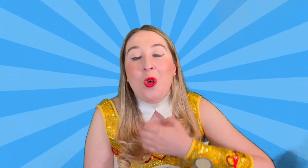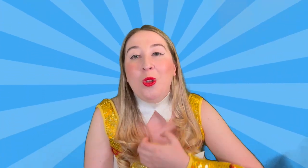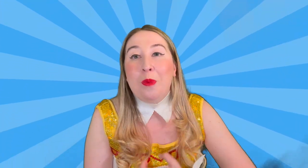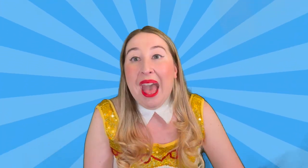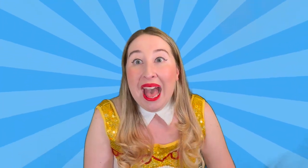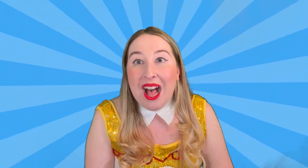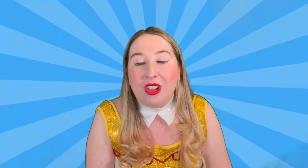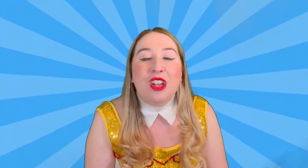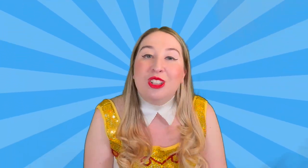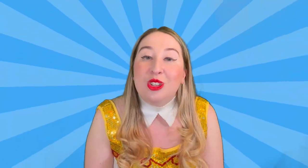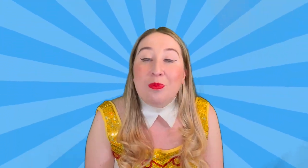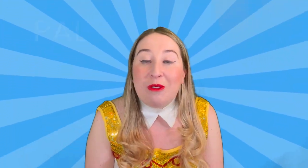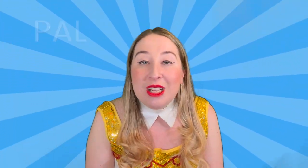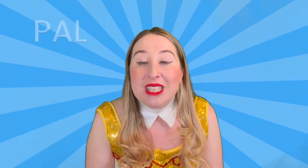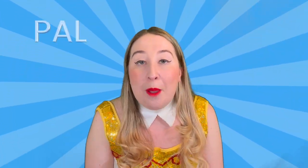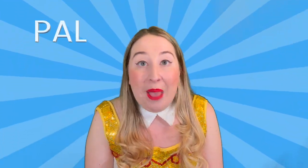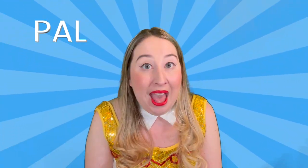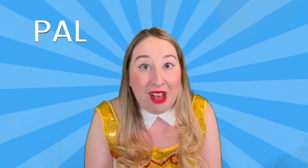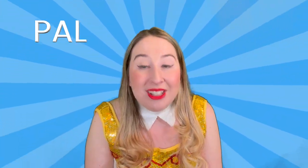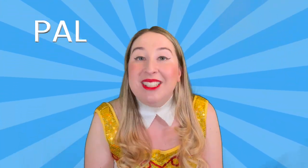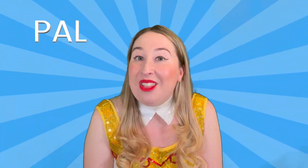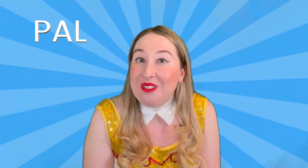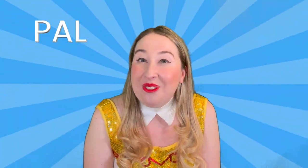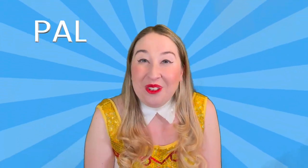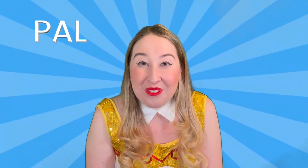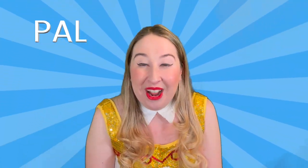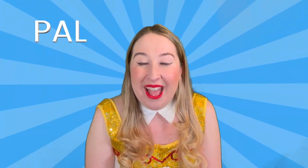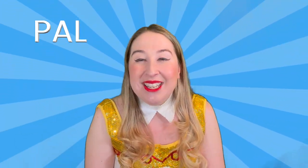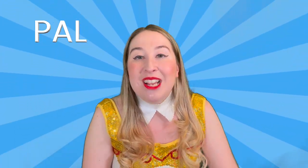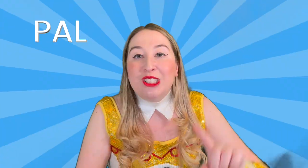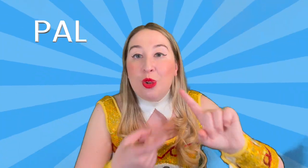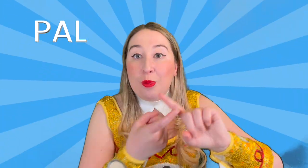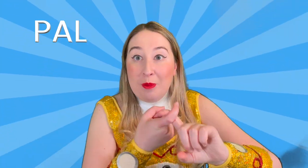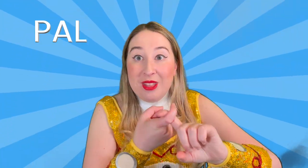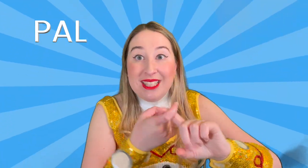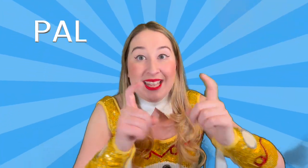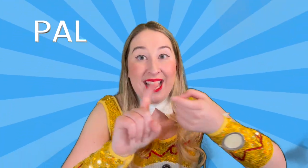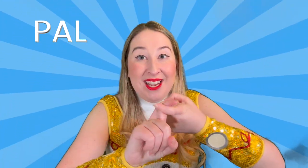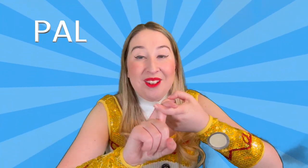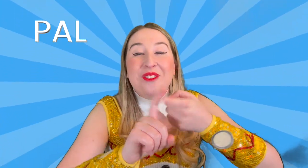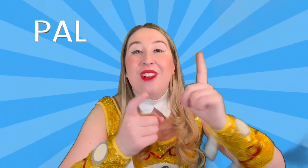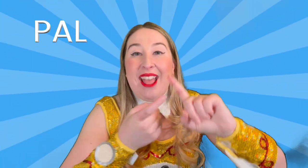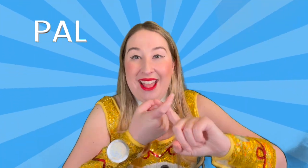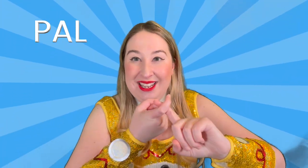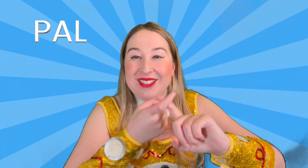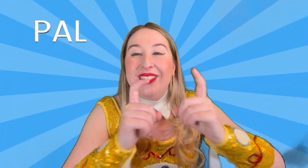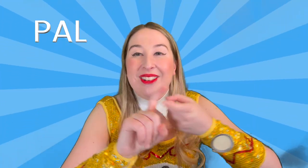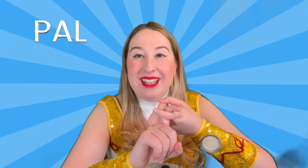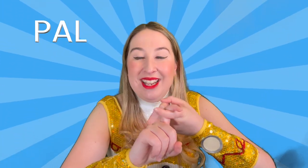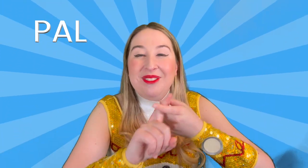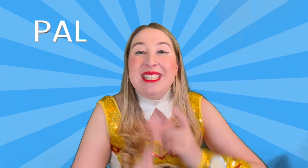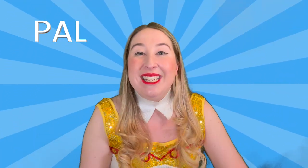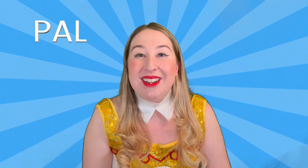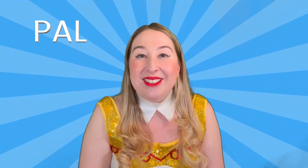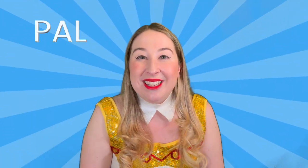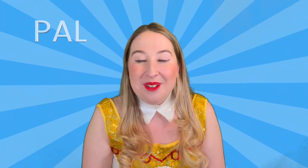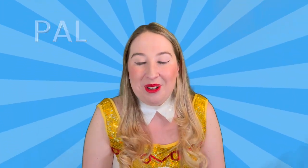old pal. So my friends, pal is another word for friend. So remember this sign? Friend. Very good. We did it earlier.